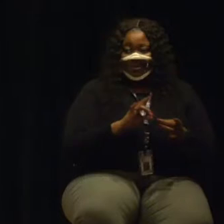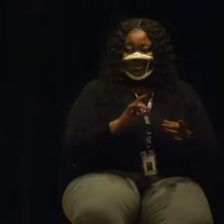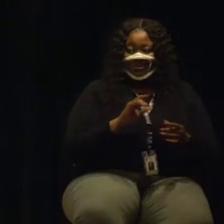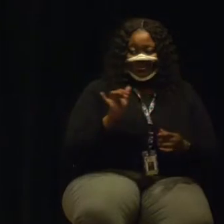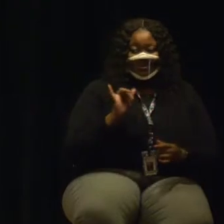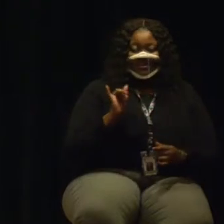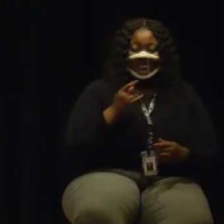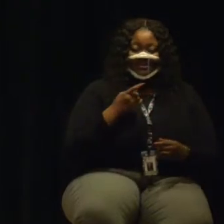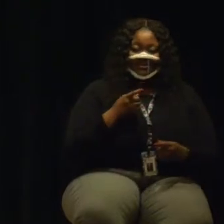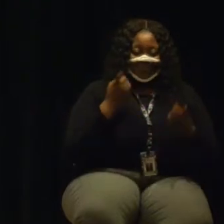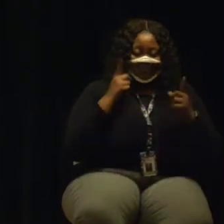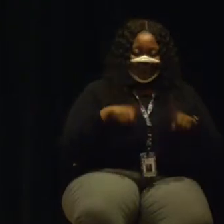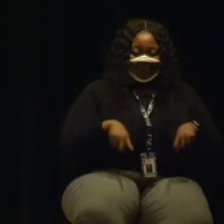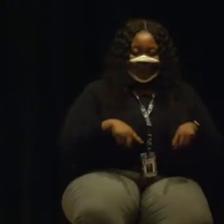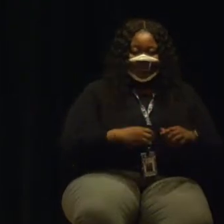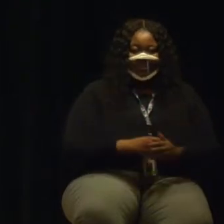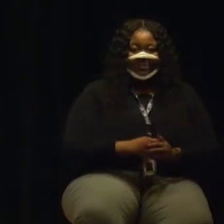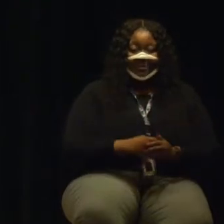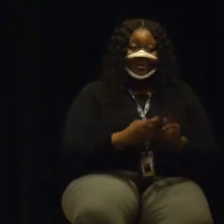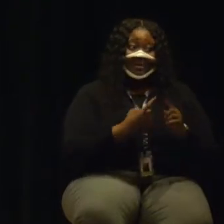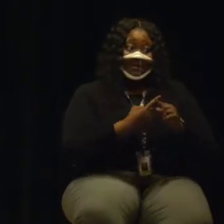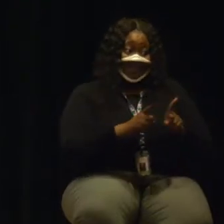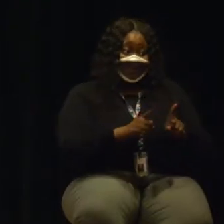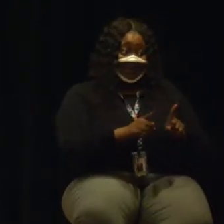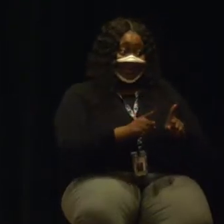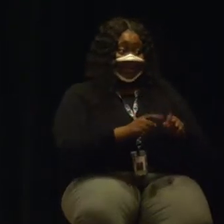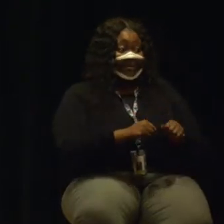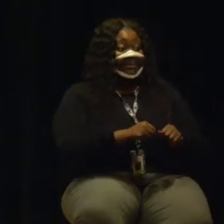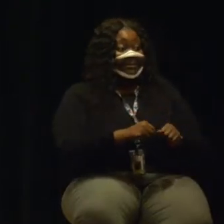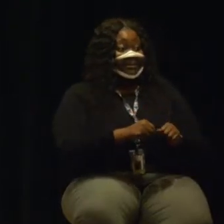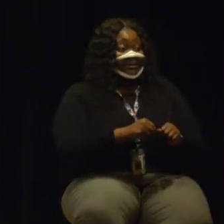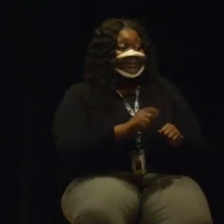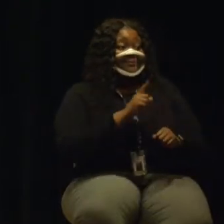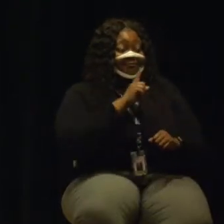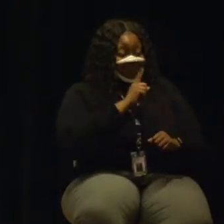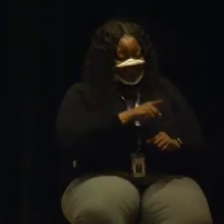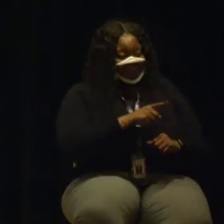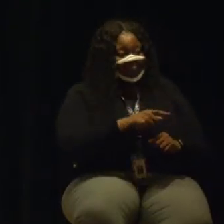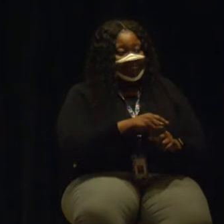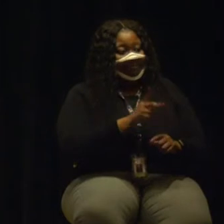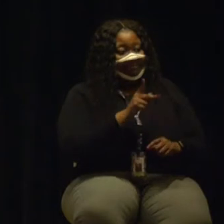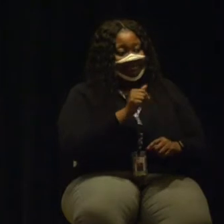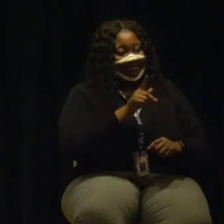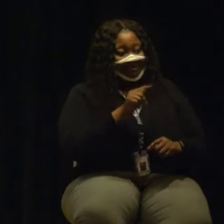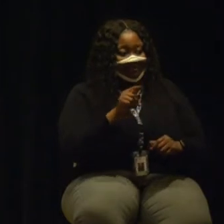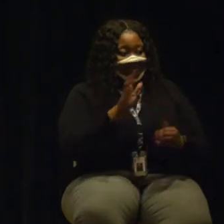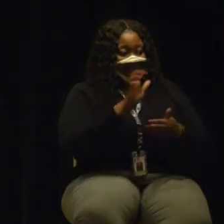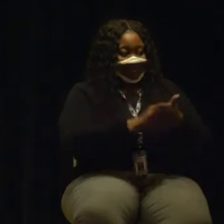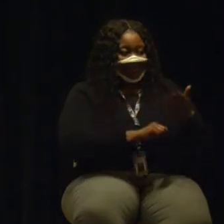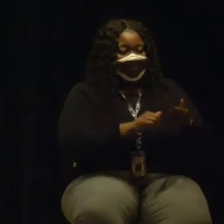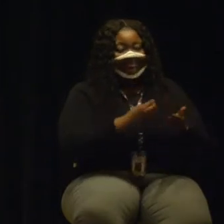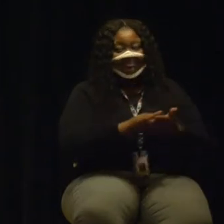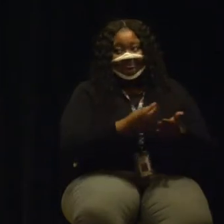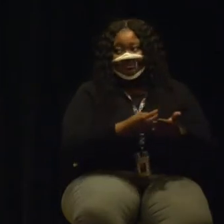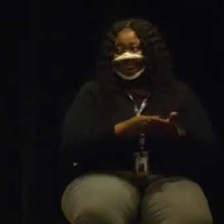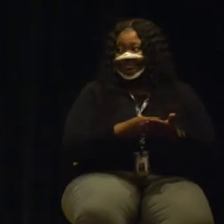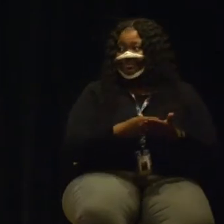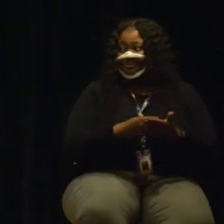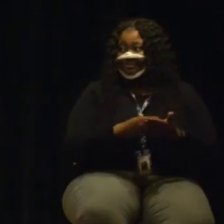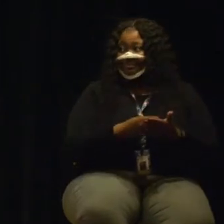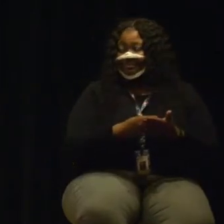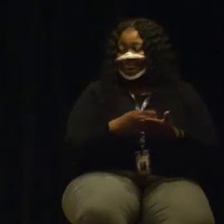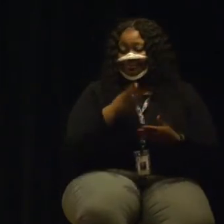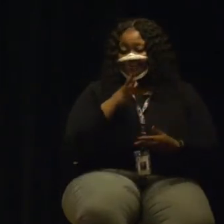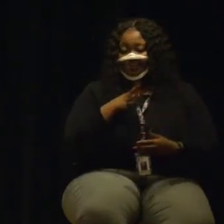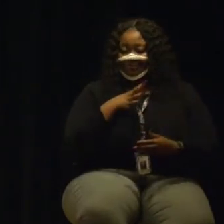but I think two things can be true. No. Right? So like Cap took that $90 million. It doesn't make what Cap did any less. But I don't think that was his point to